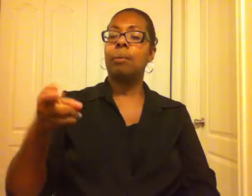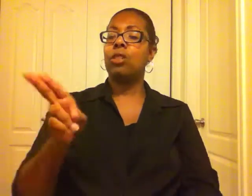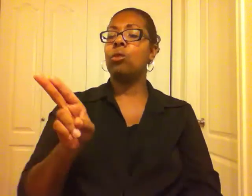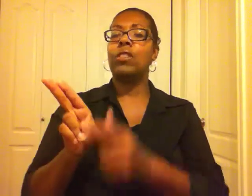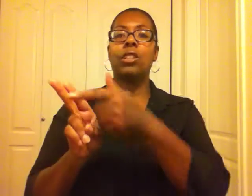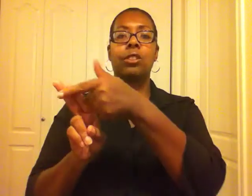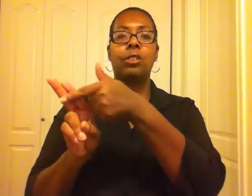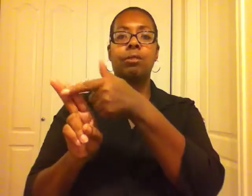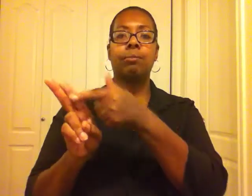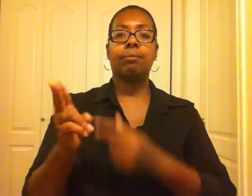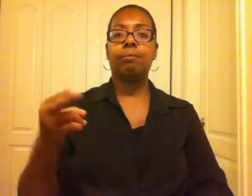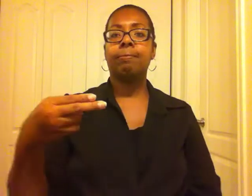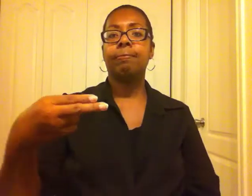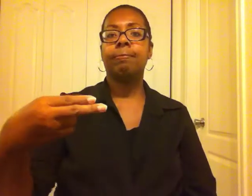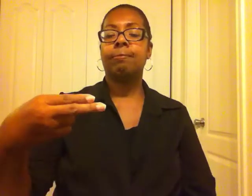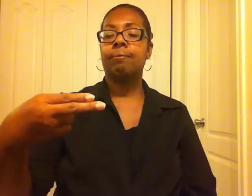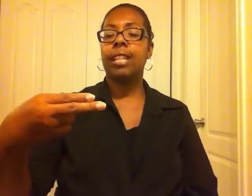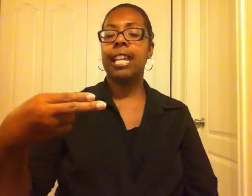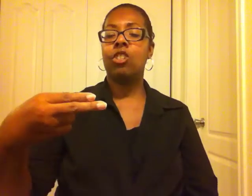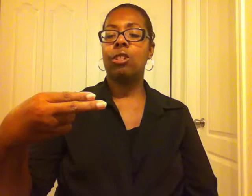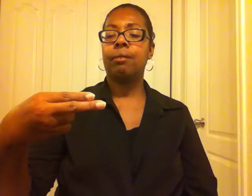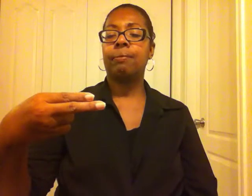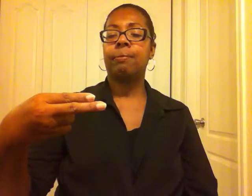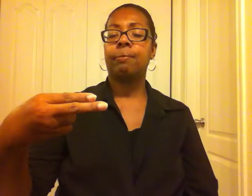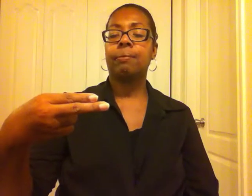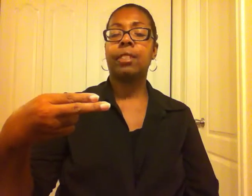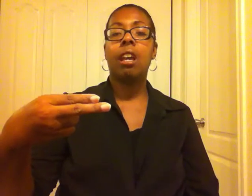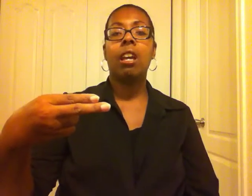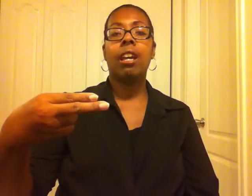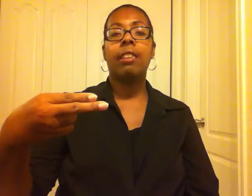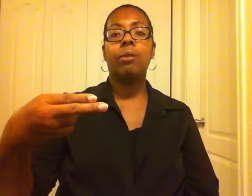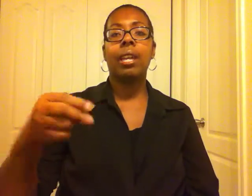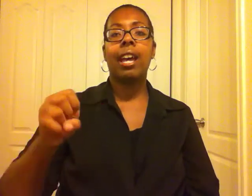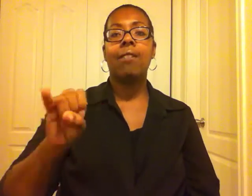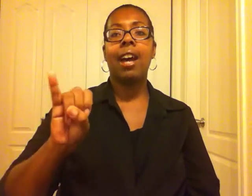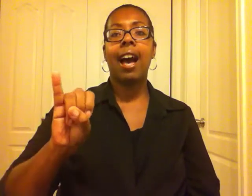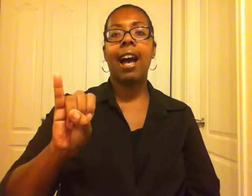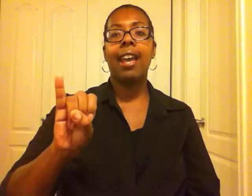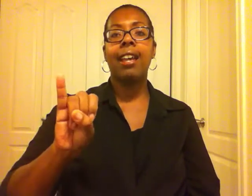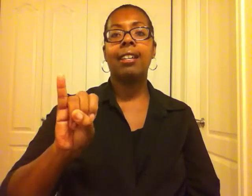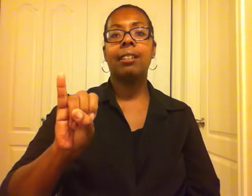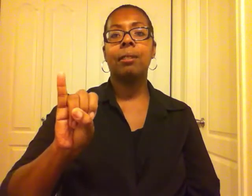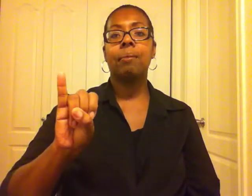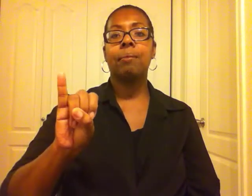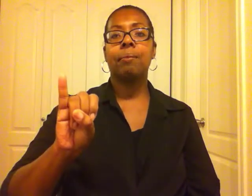Two fingers. H. And then we have I.